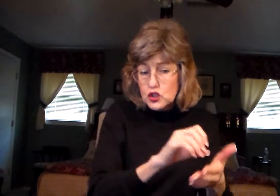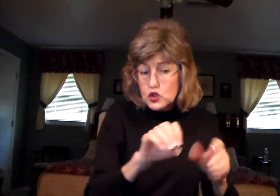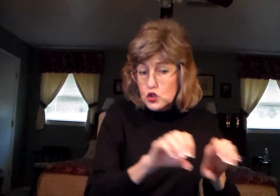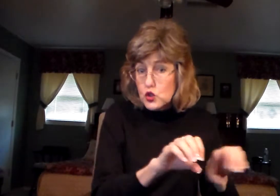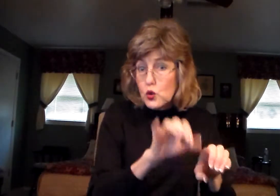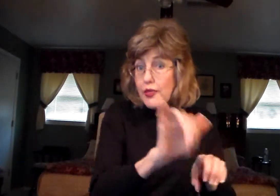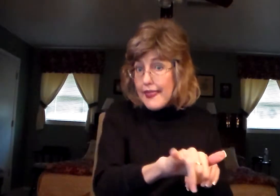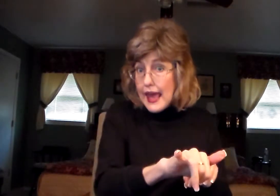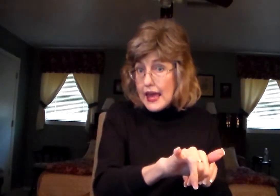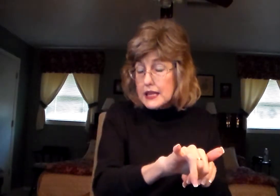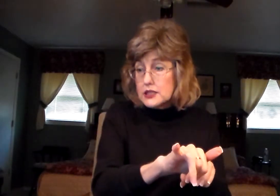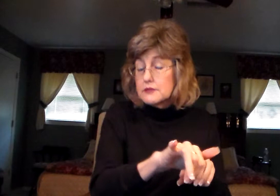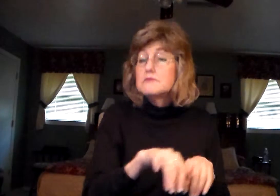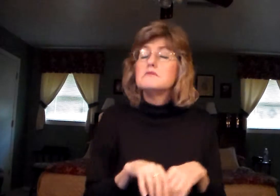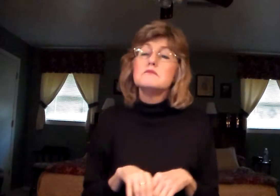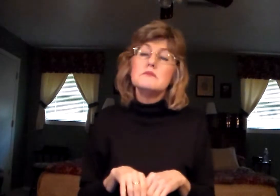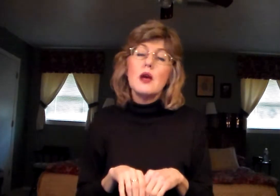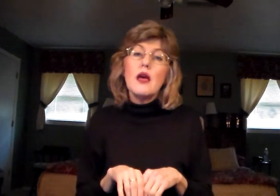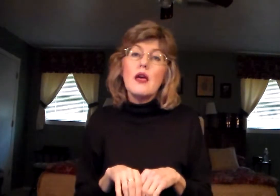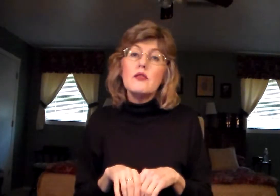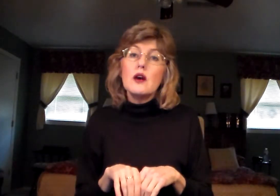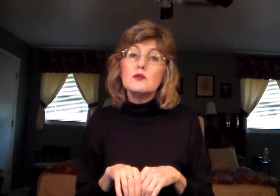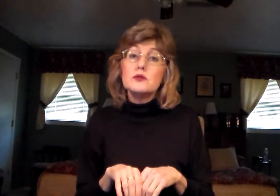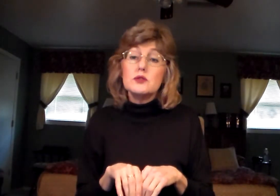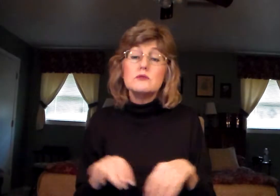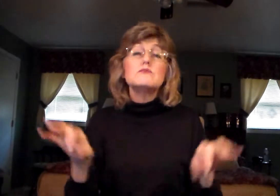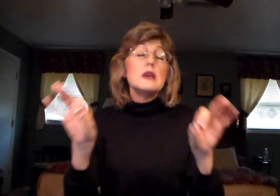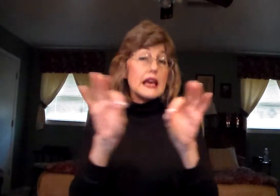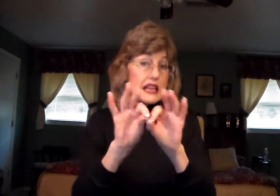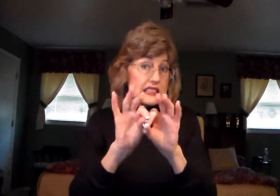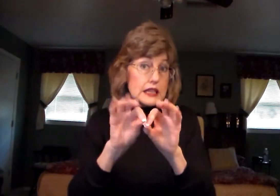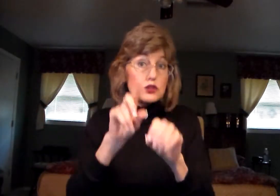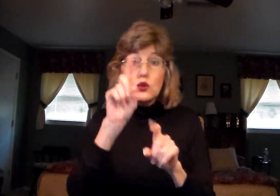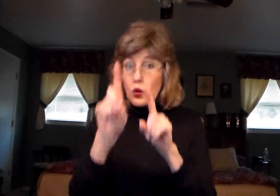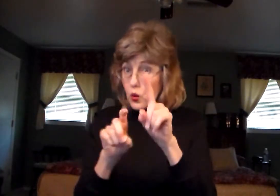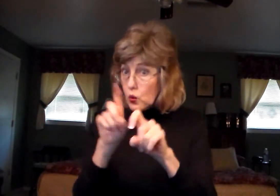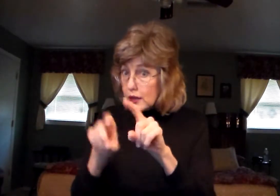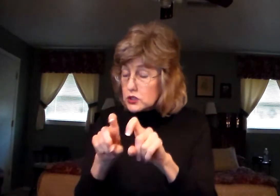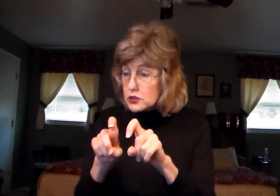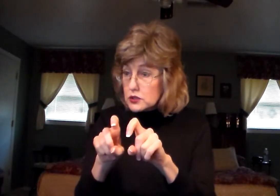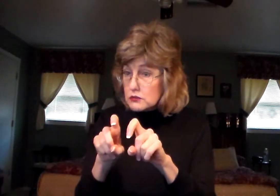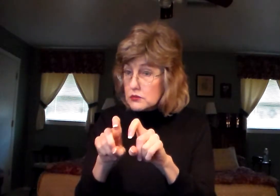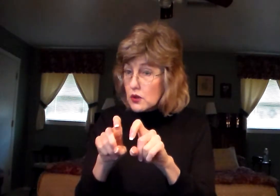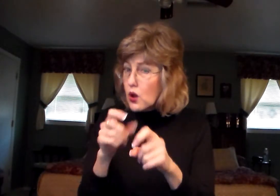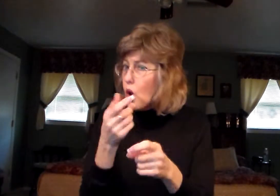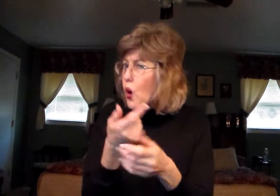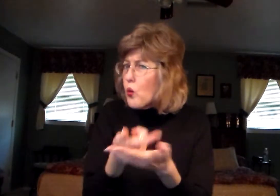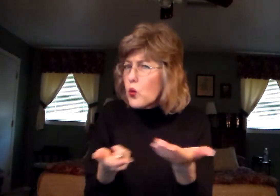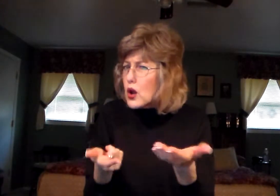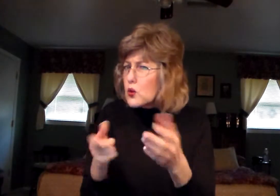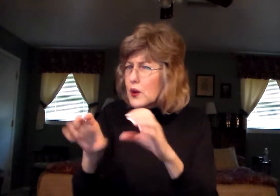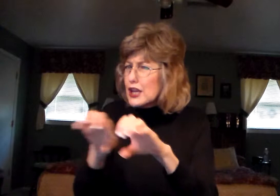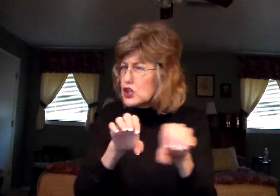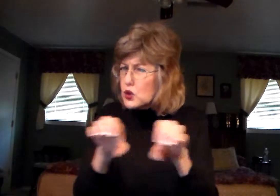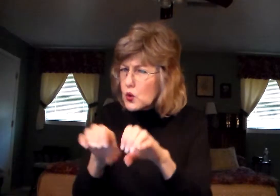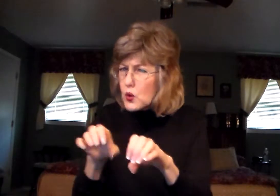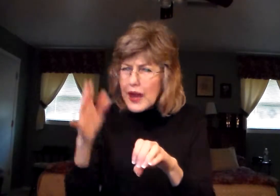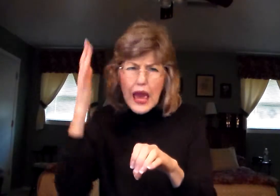is those essential questions about what is it that we're doing, why does it